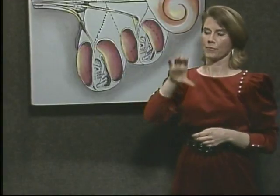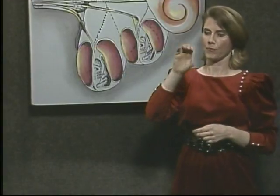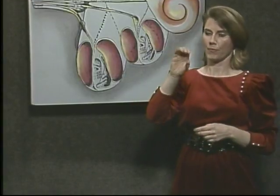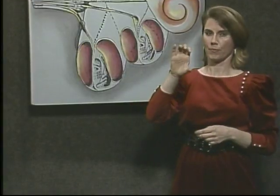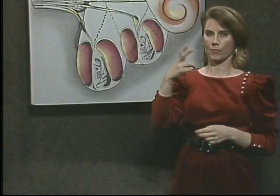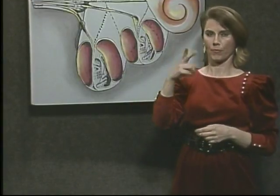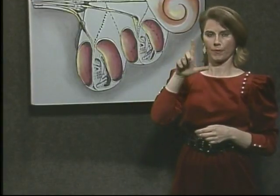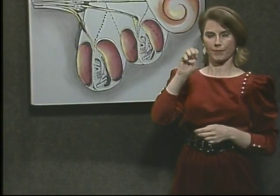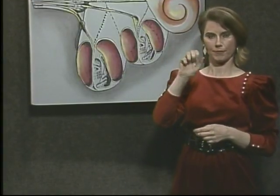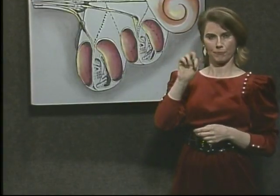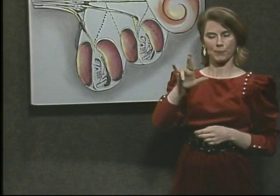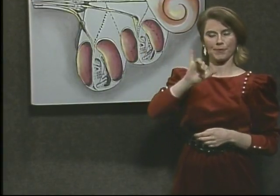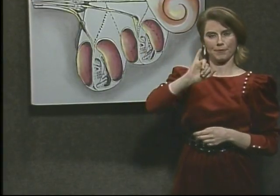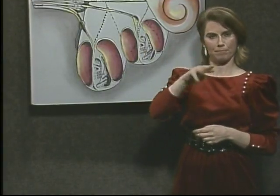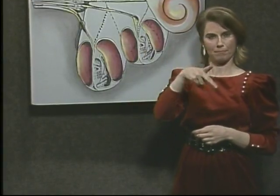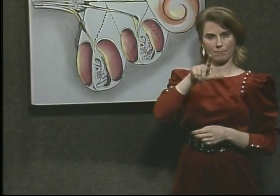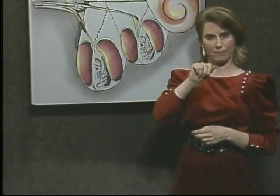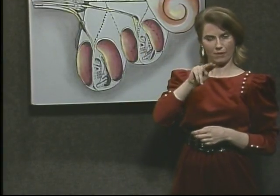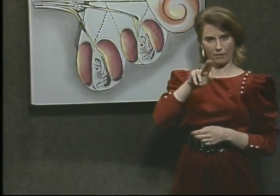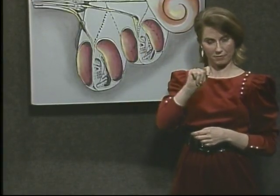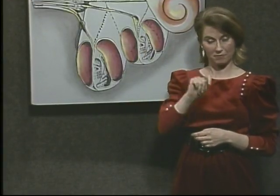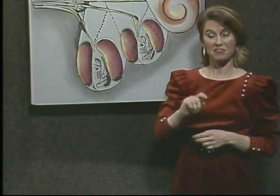single-channel cochlea implant.